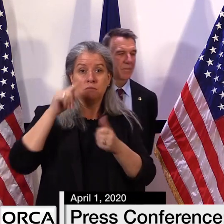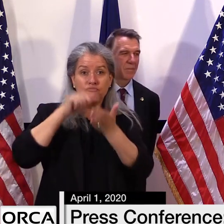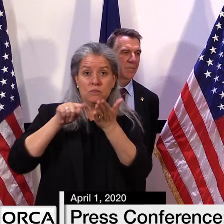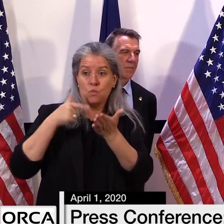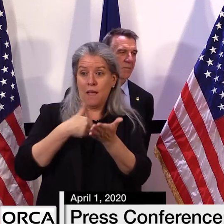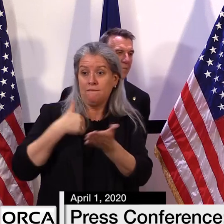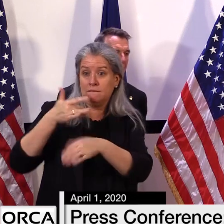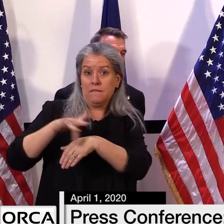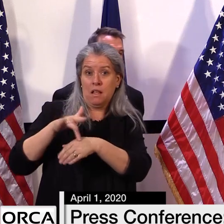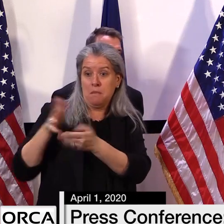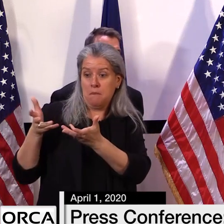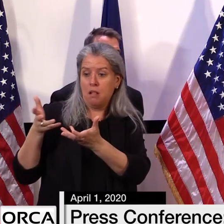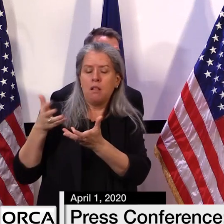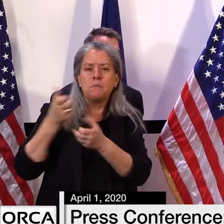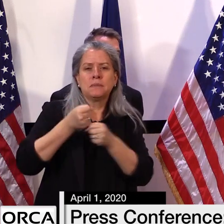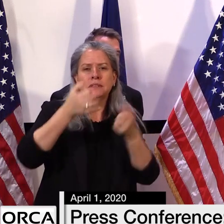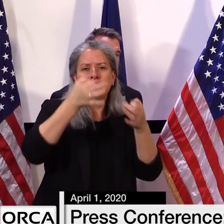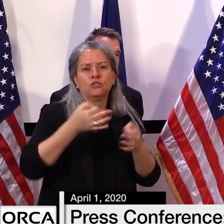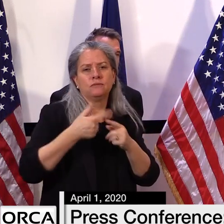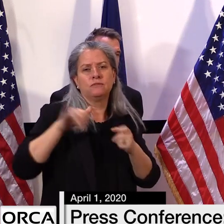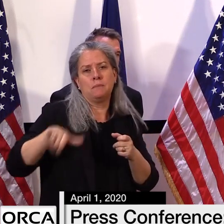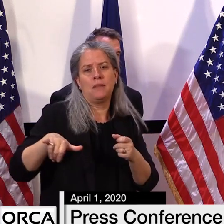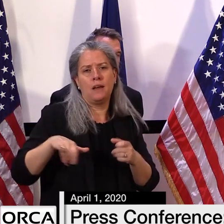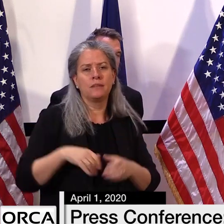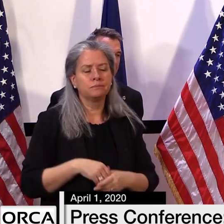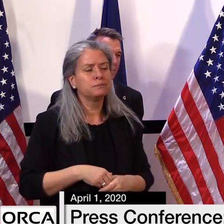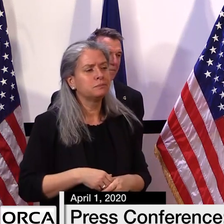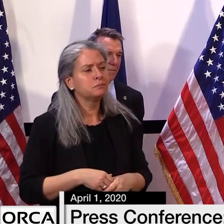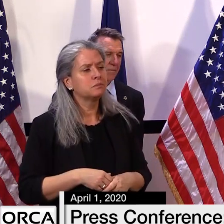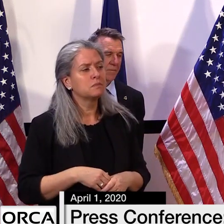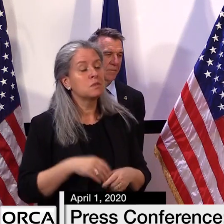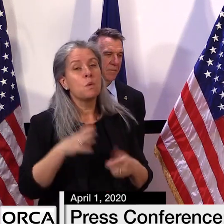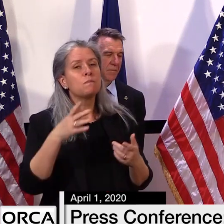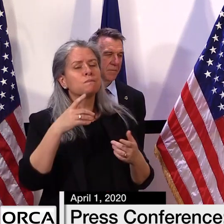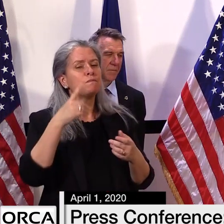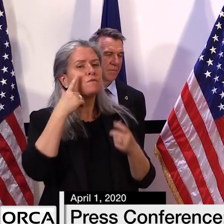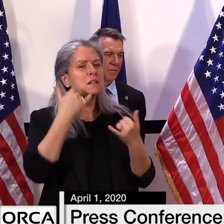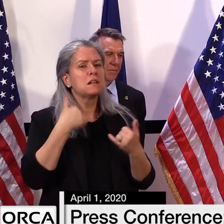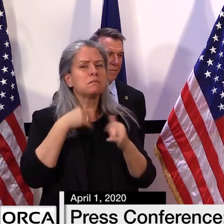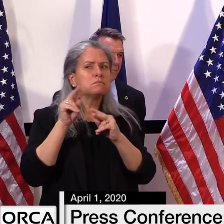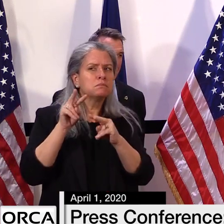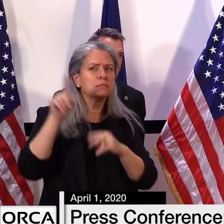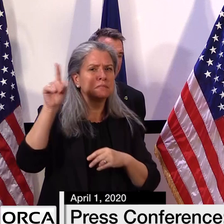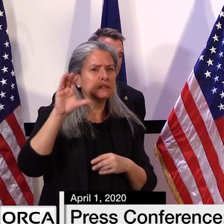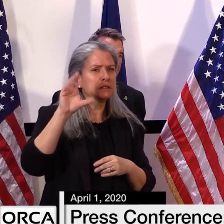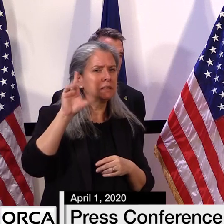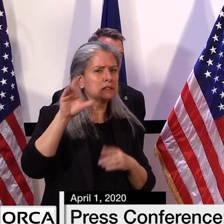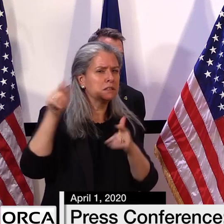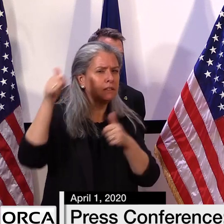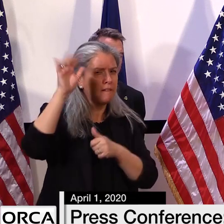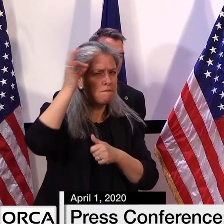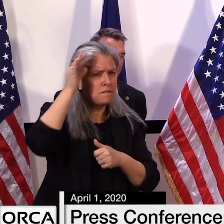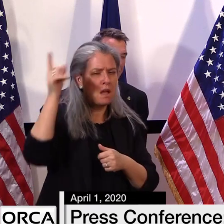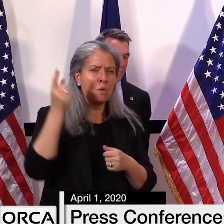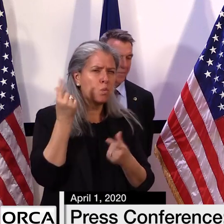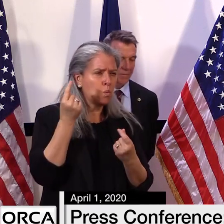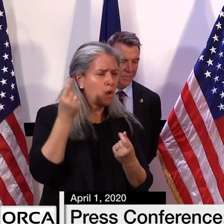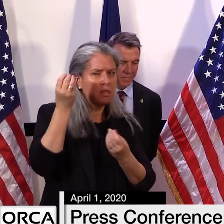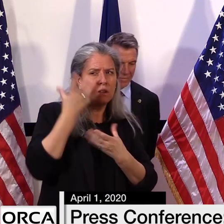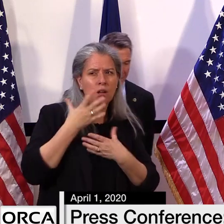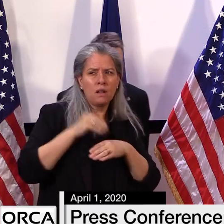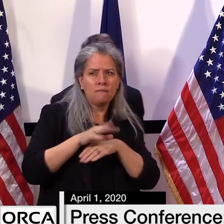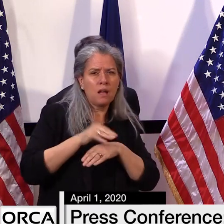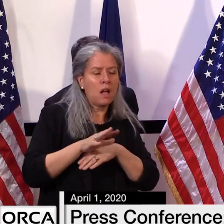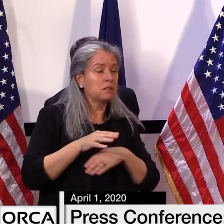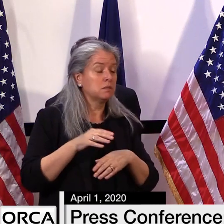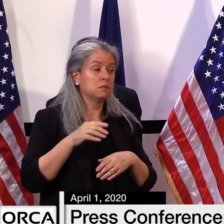it. And like I said, we will watch very closely for what the CDC has to say about masks, because what they came